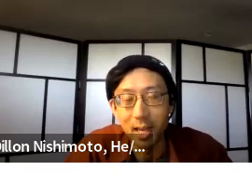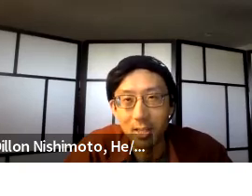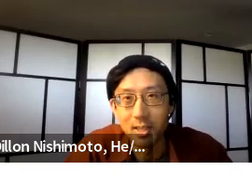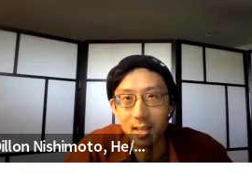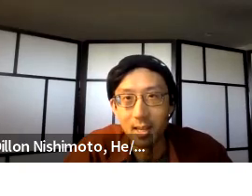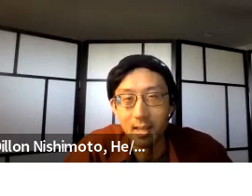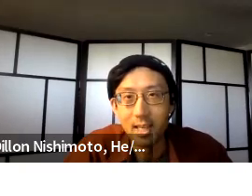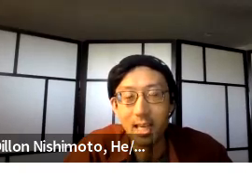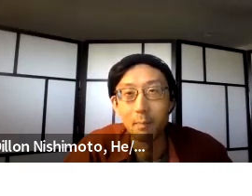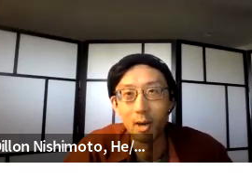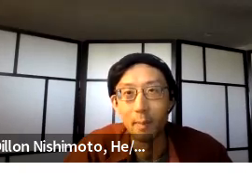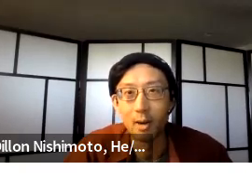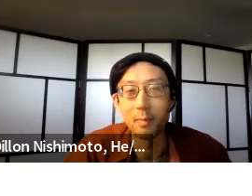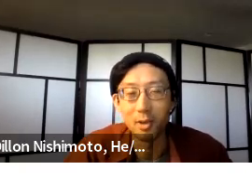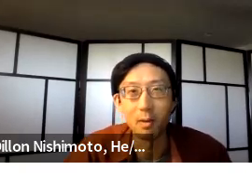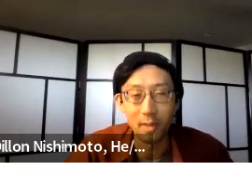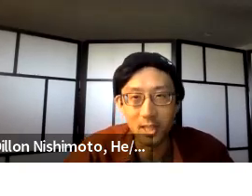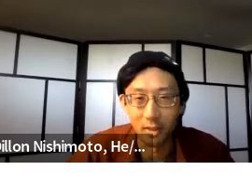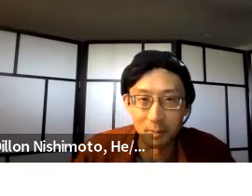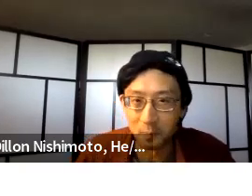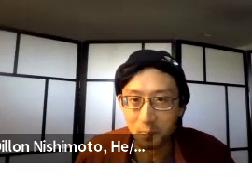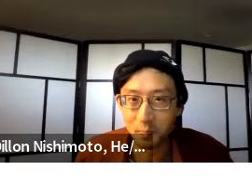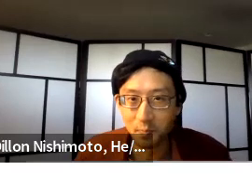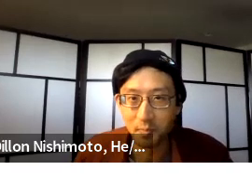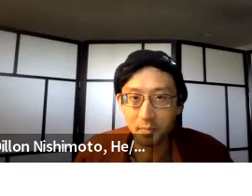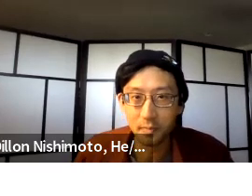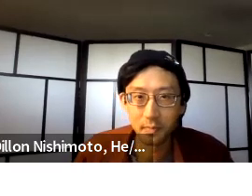that communication and getting better about communicating with each other.